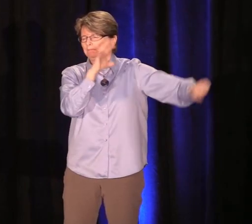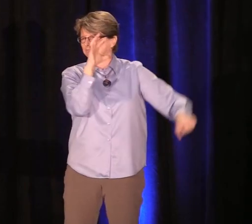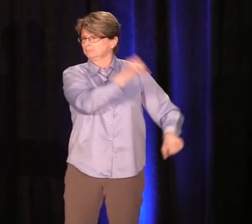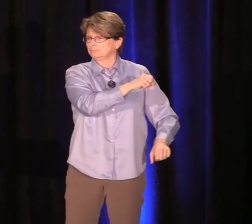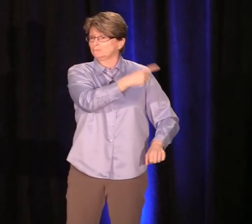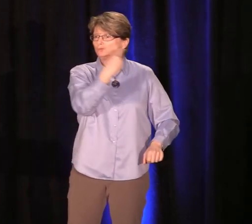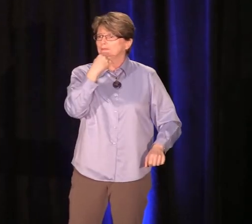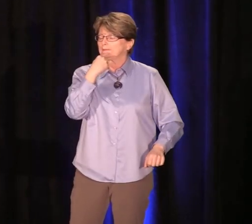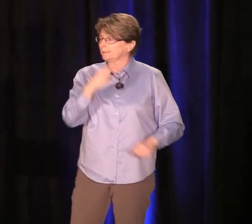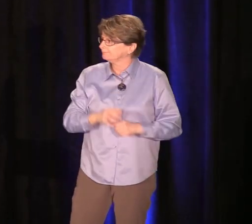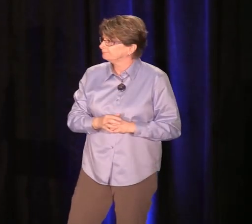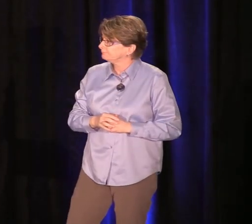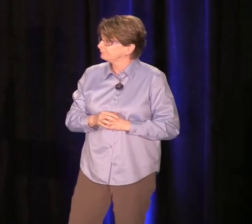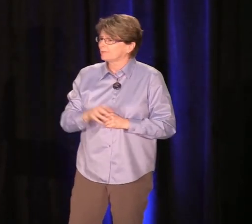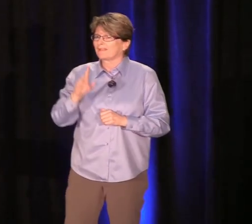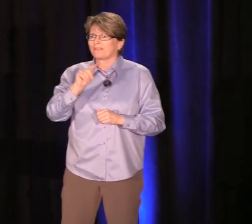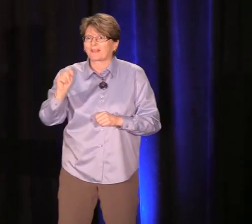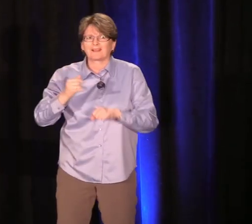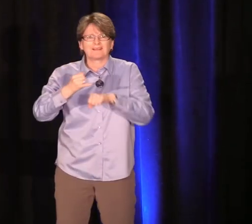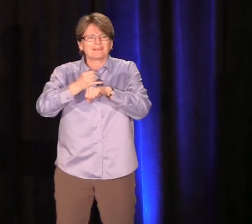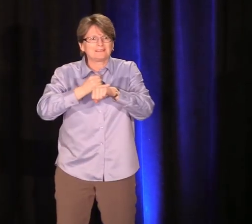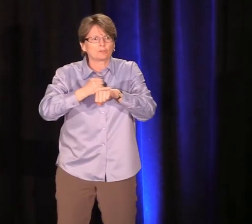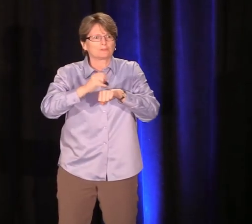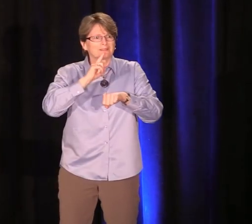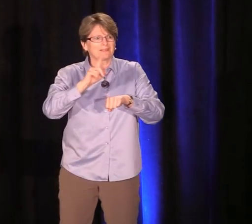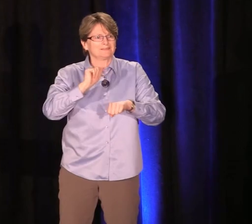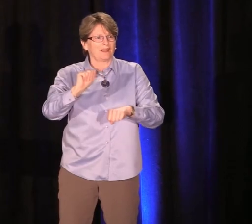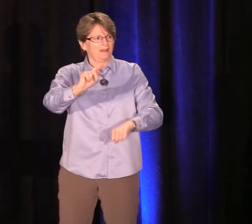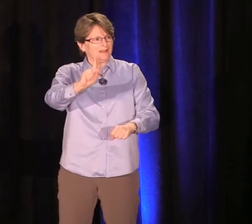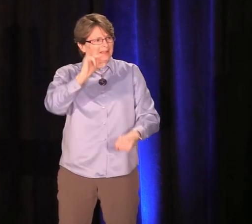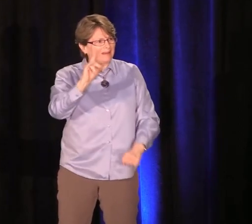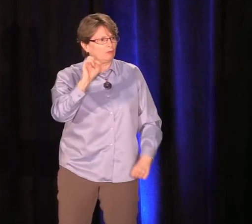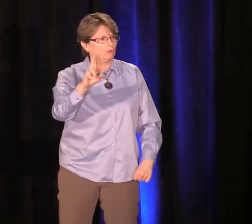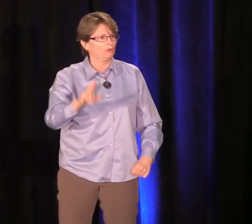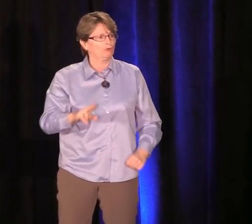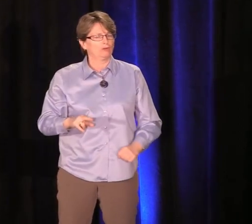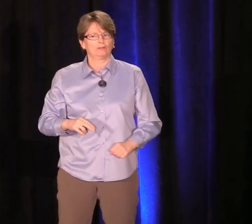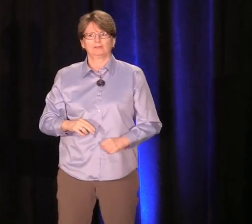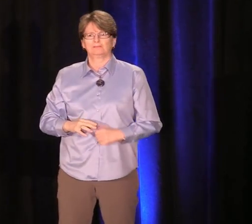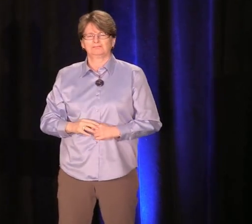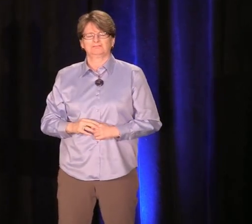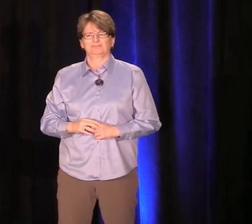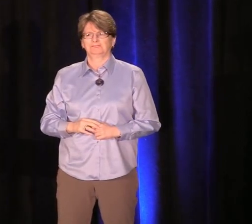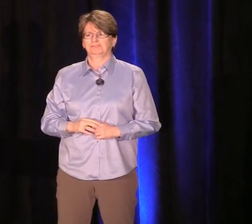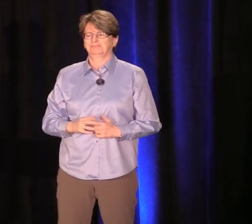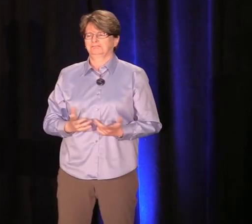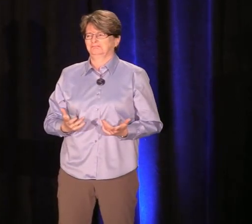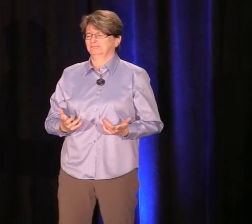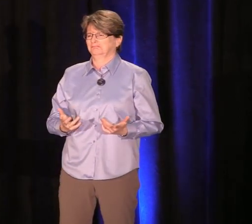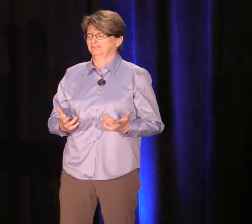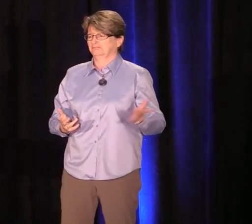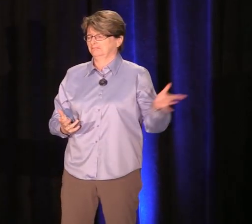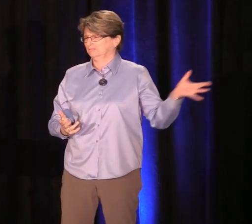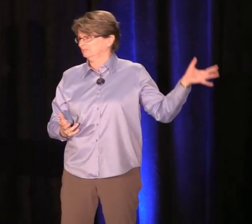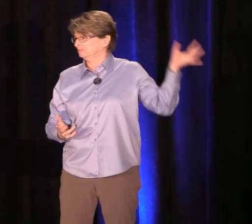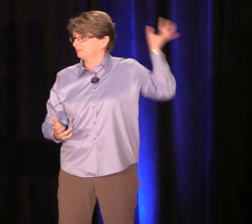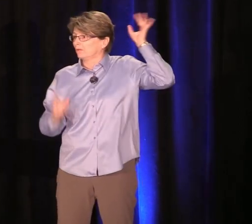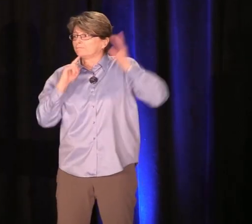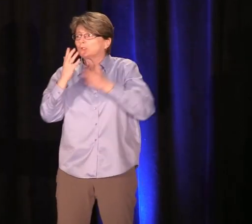and I was able to read her lips and she said interest is killer.